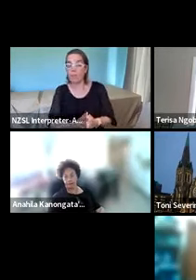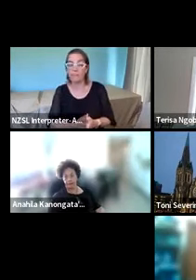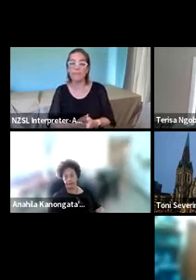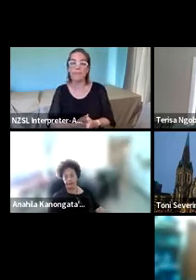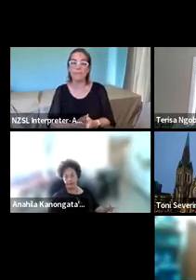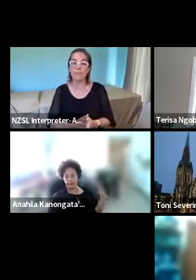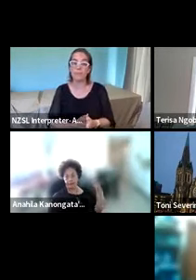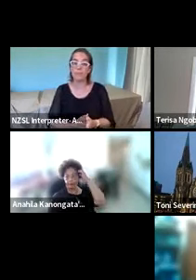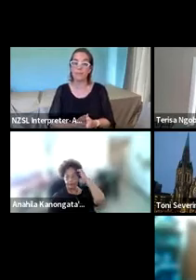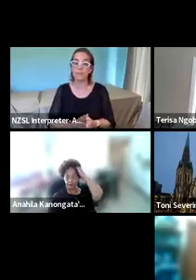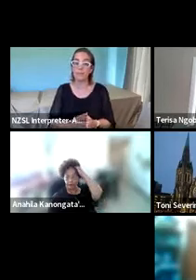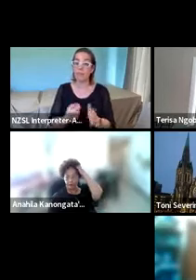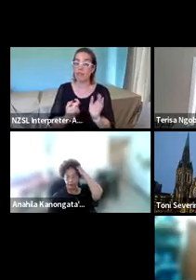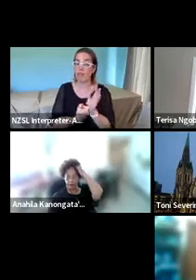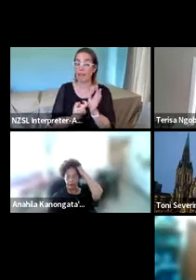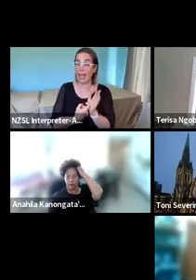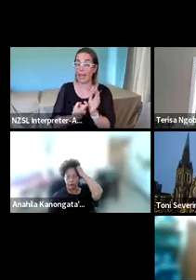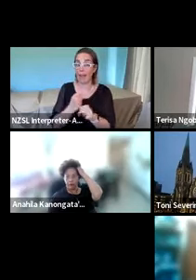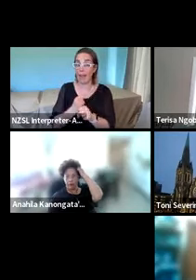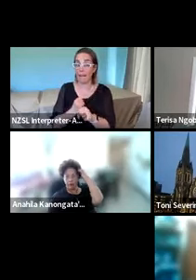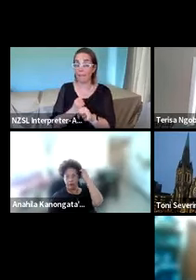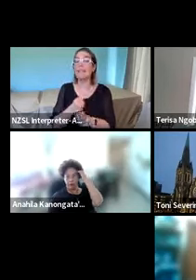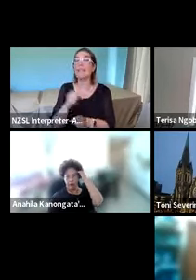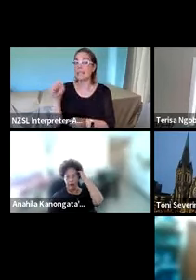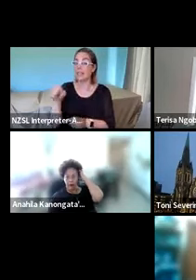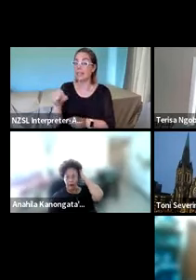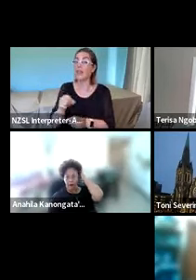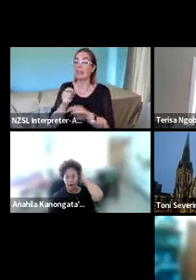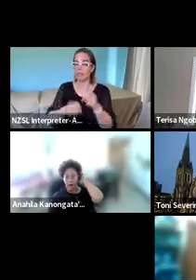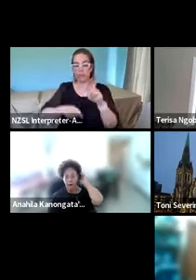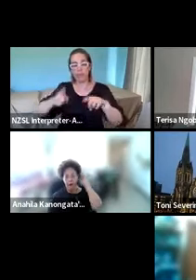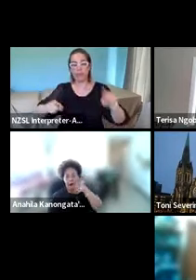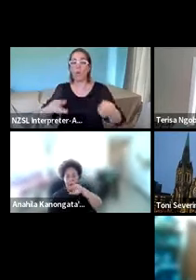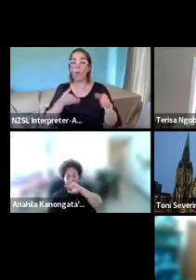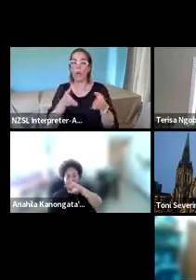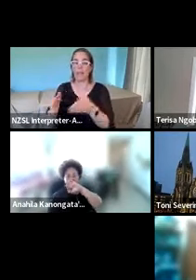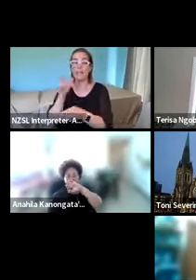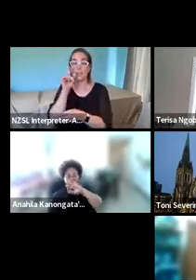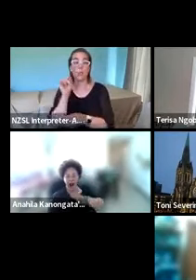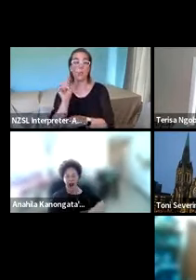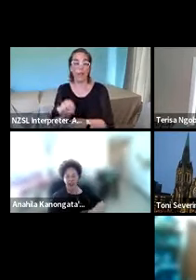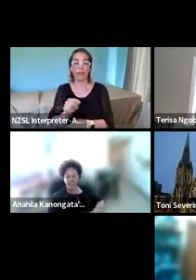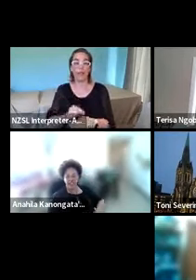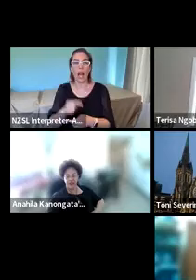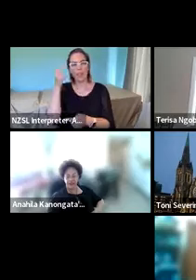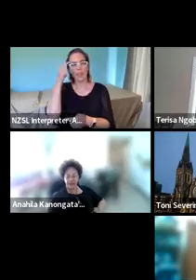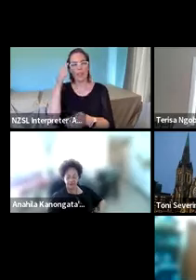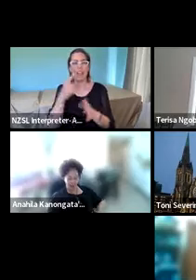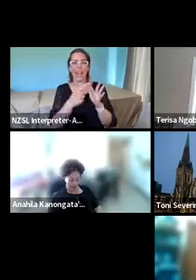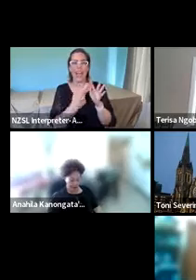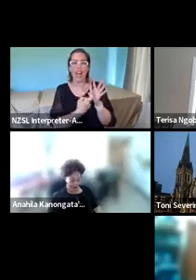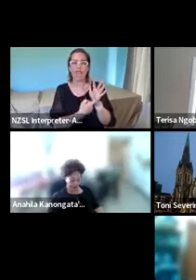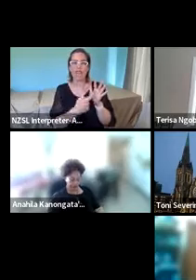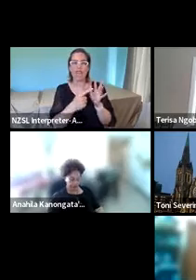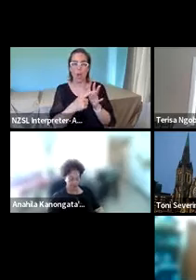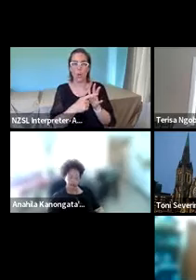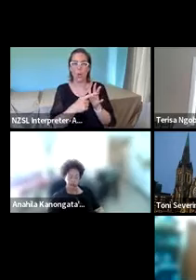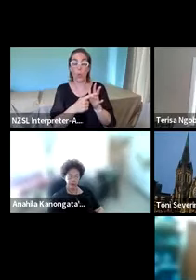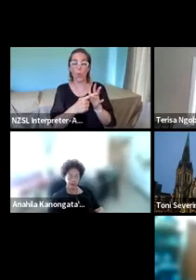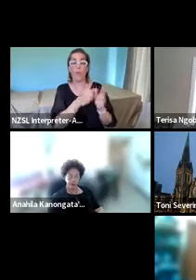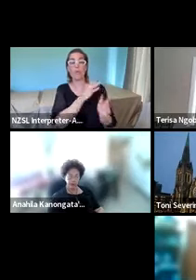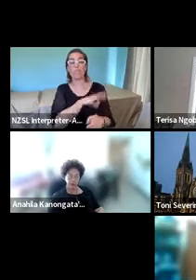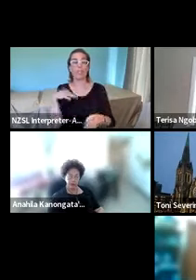there's a number of ways that we could do that. Like, for example, I think of ERO with the education and MOE, the way